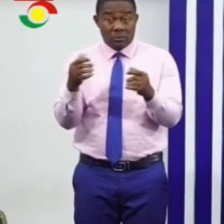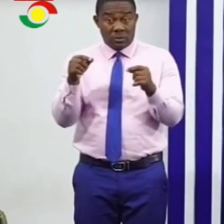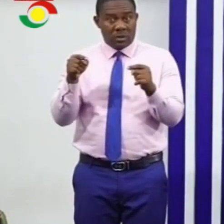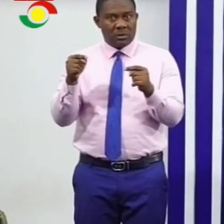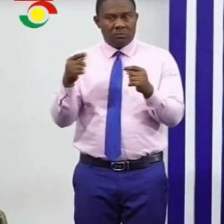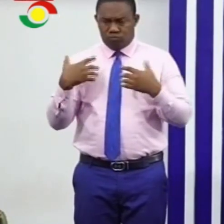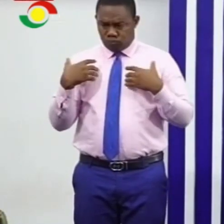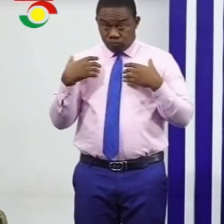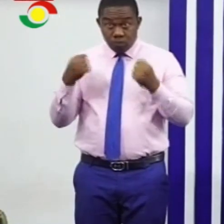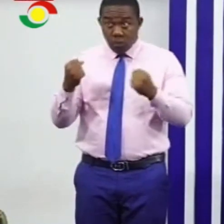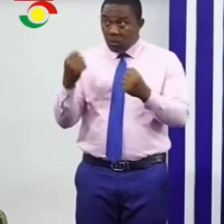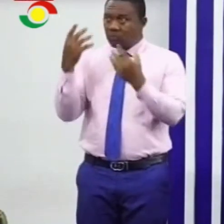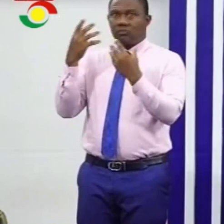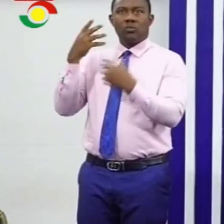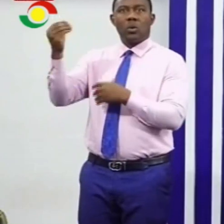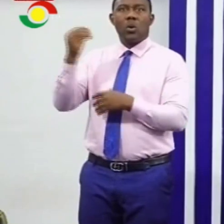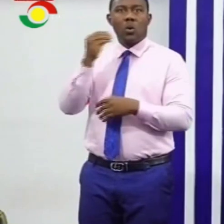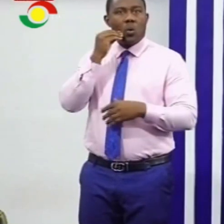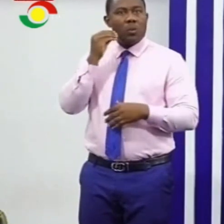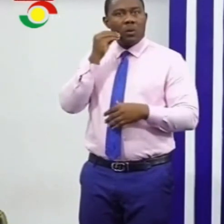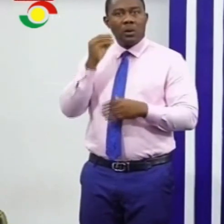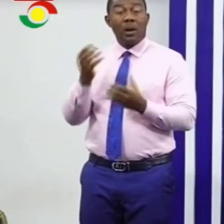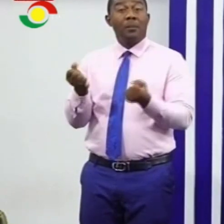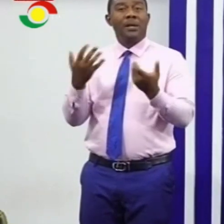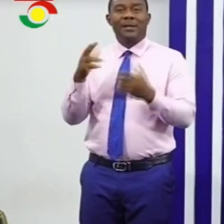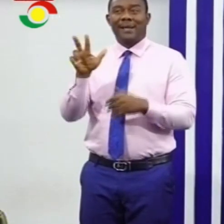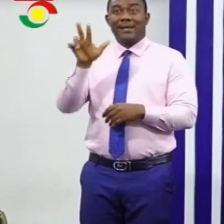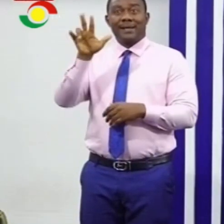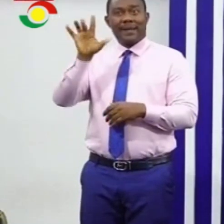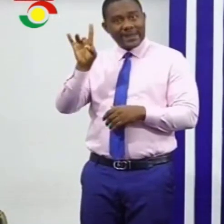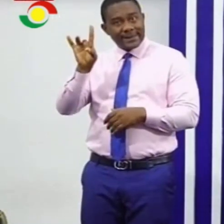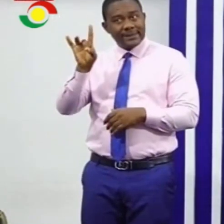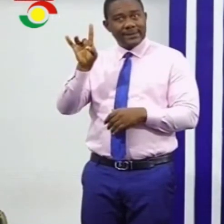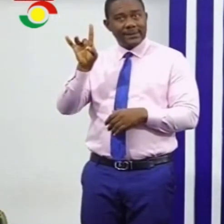discharged, 38.